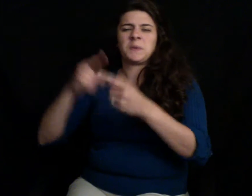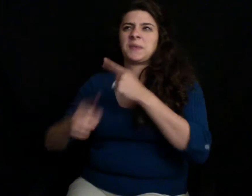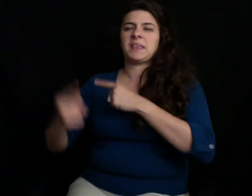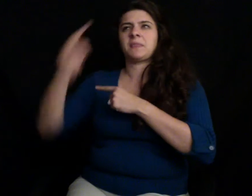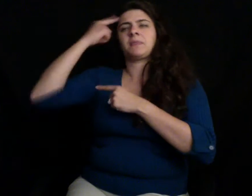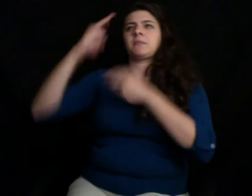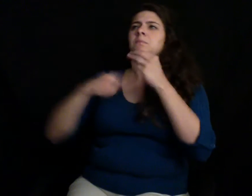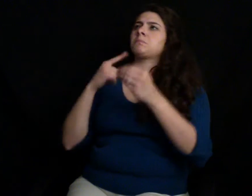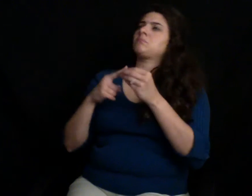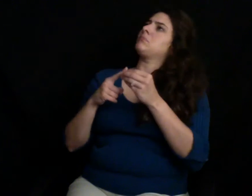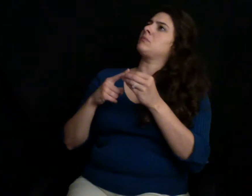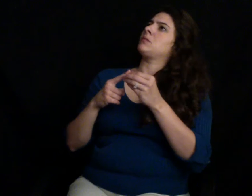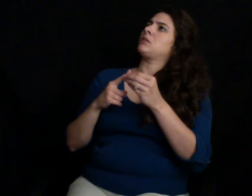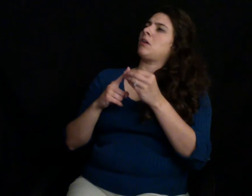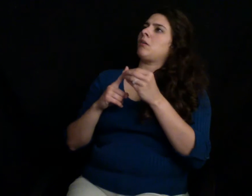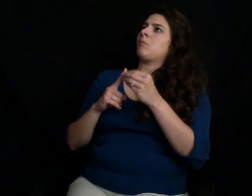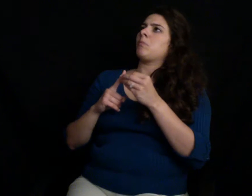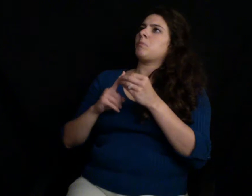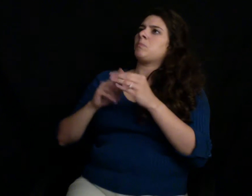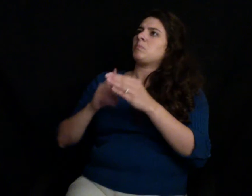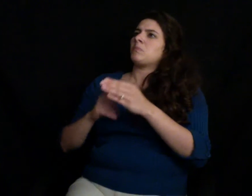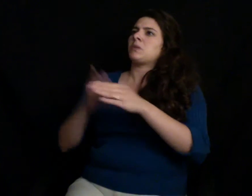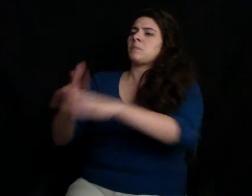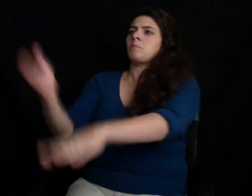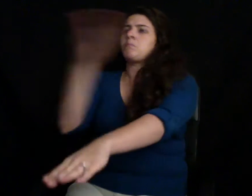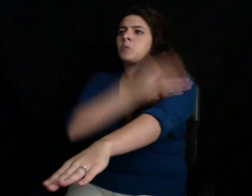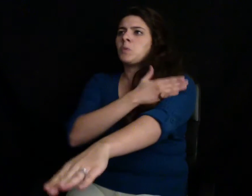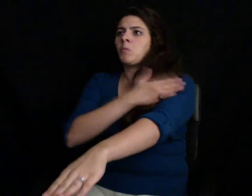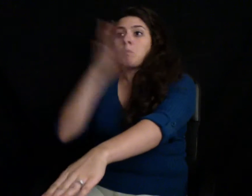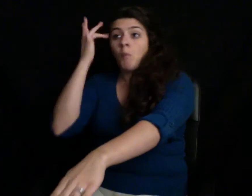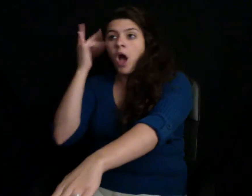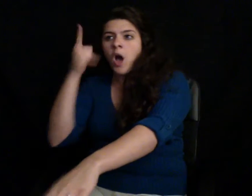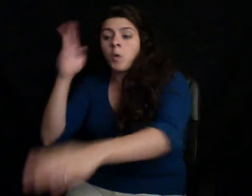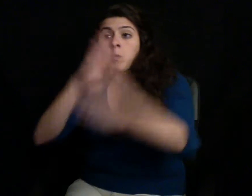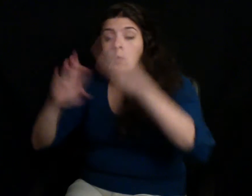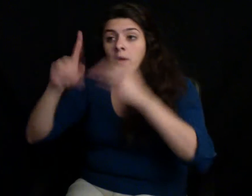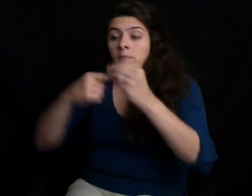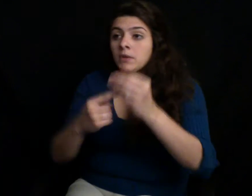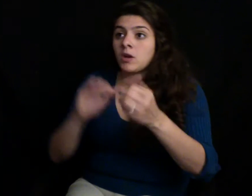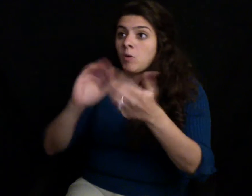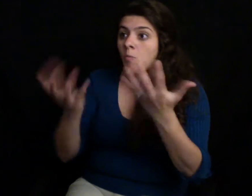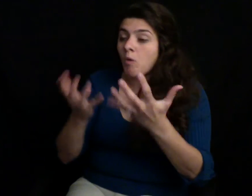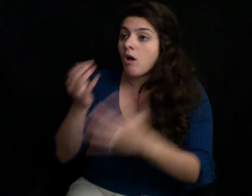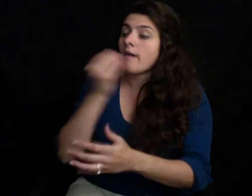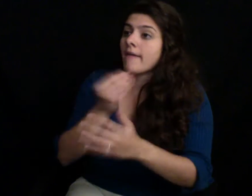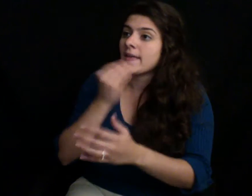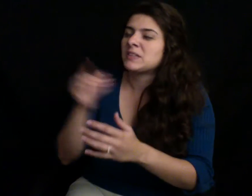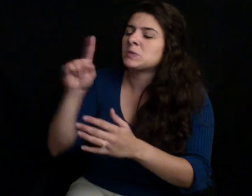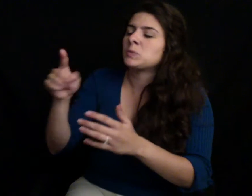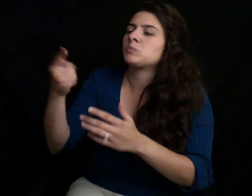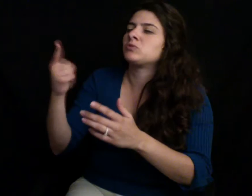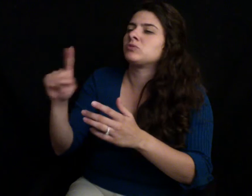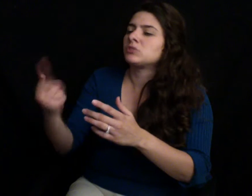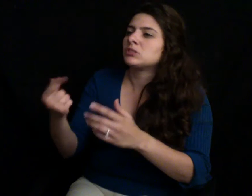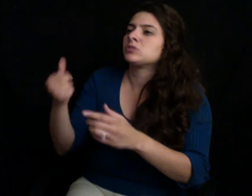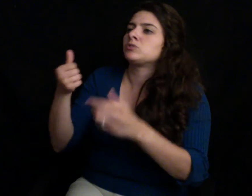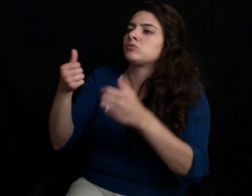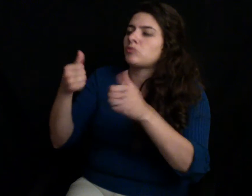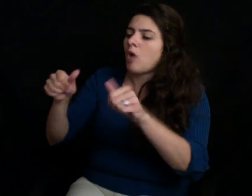thinking about your dinner. You just never get ahead enough to just make ends meet. So you're always struggling to make ends meet.